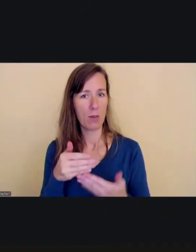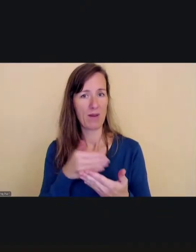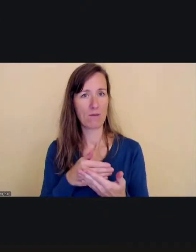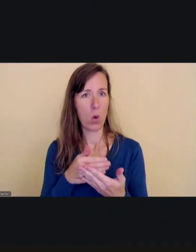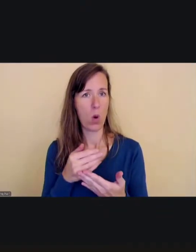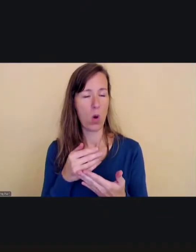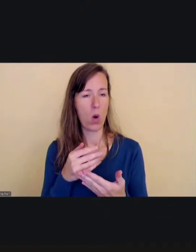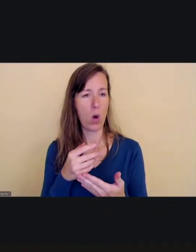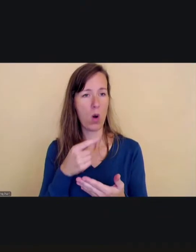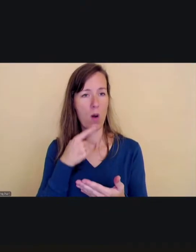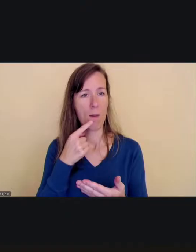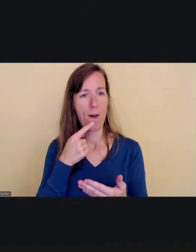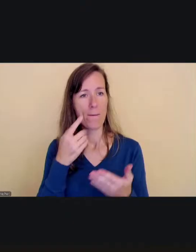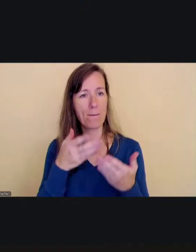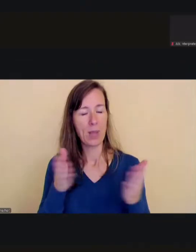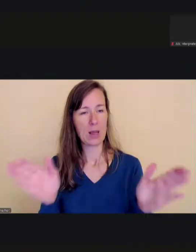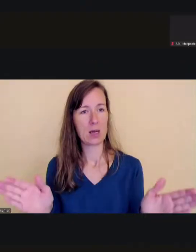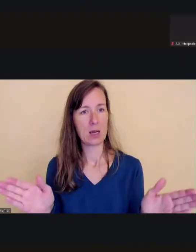Garces.